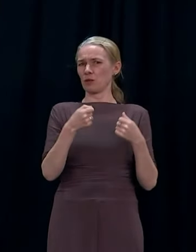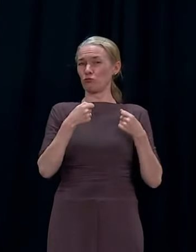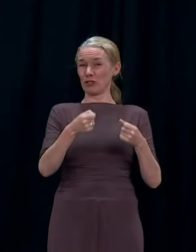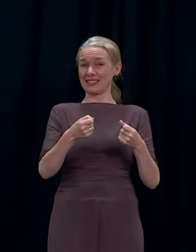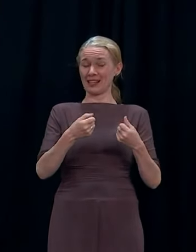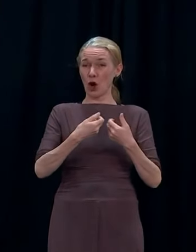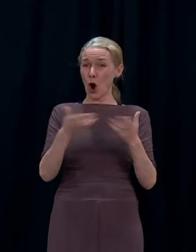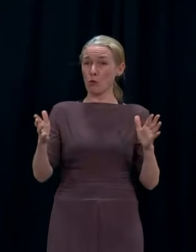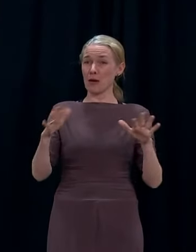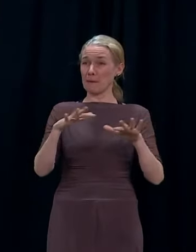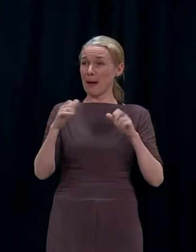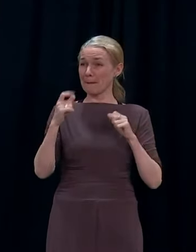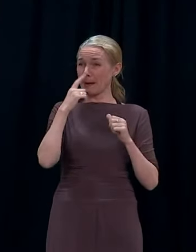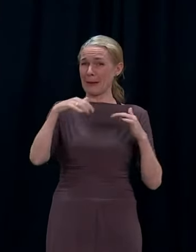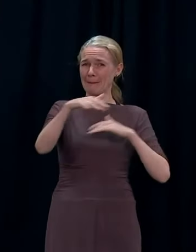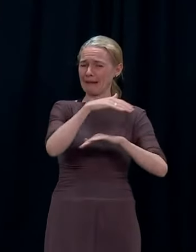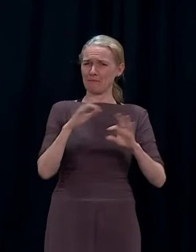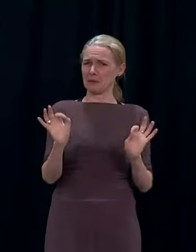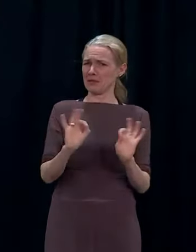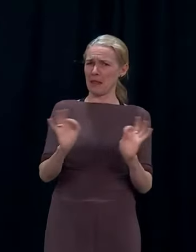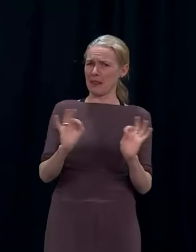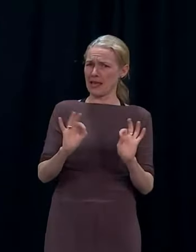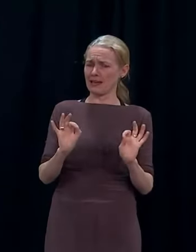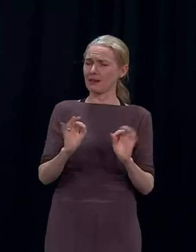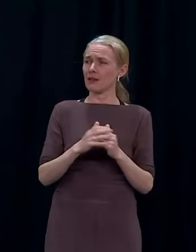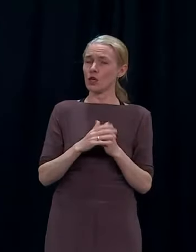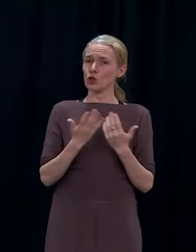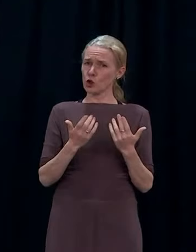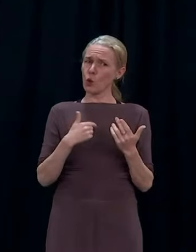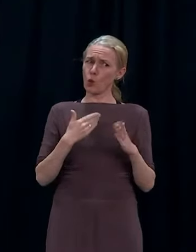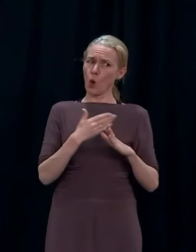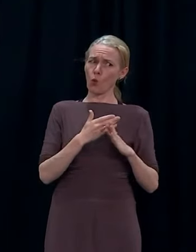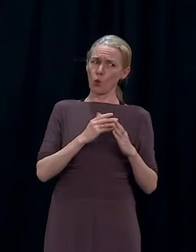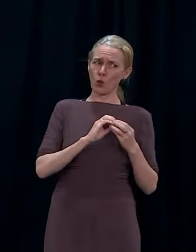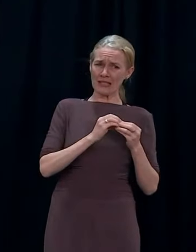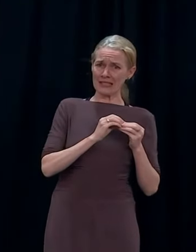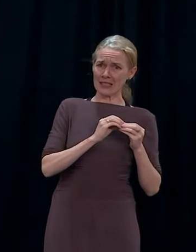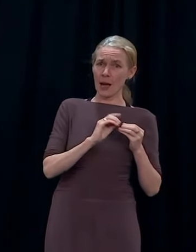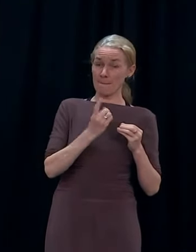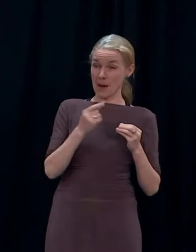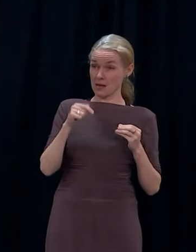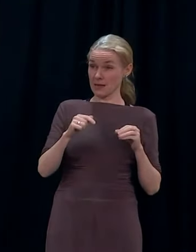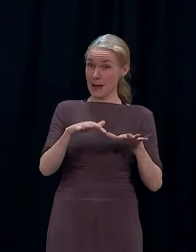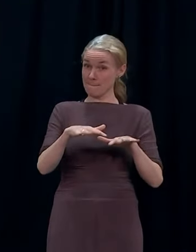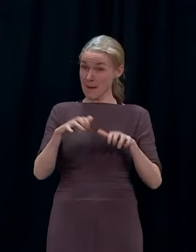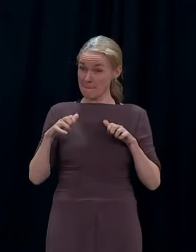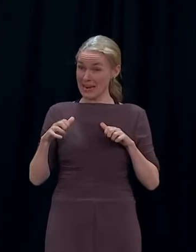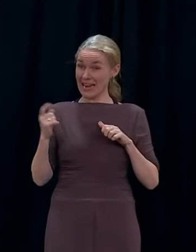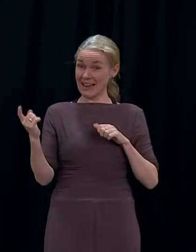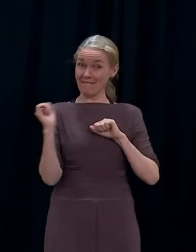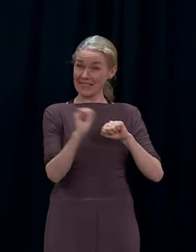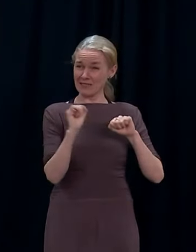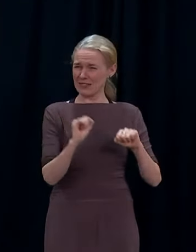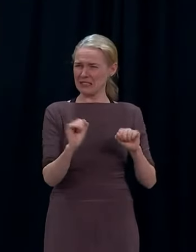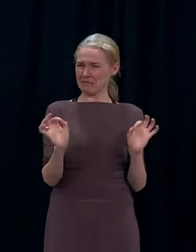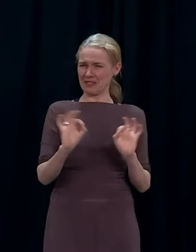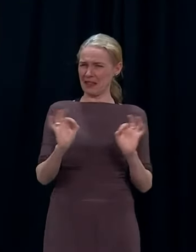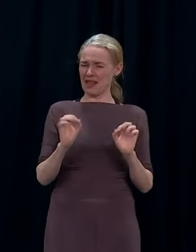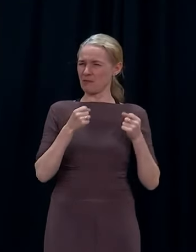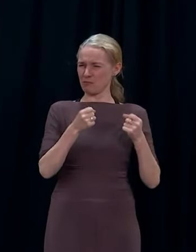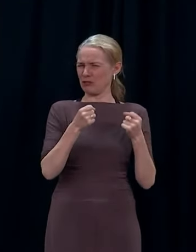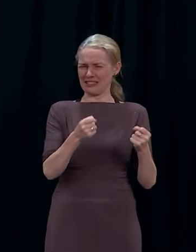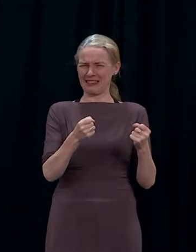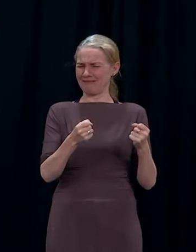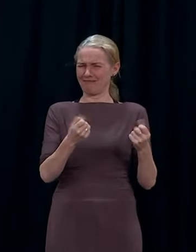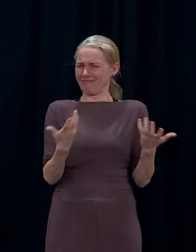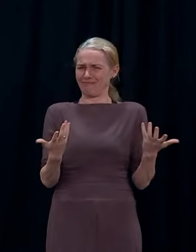very accurately, as you can imagine, contact trace a prison facility. But we don't rely on the public having to self-identify whether or not they've been to the prison. Ben?